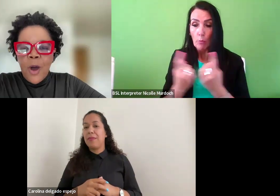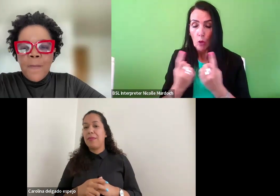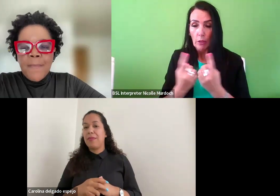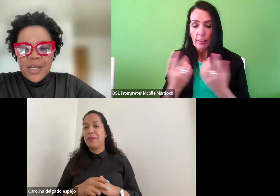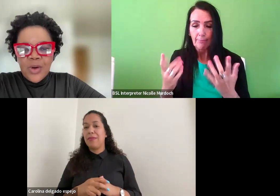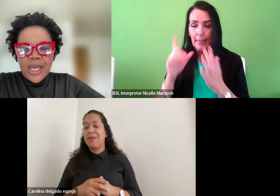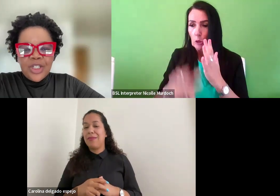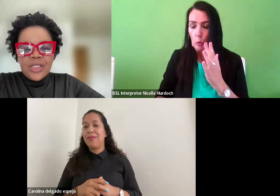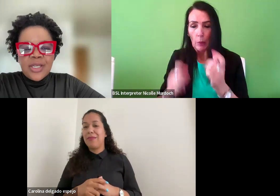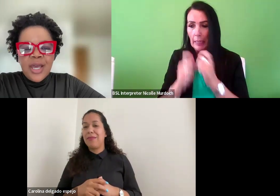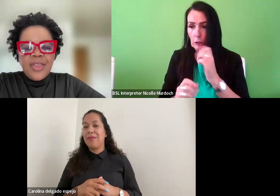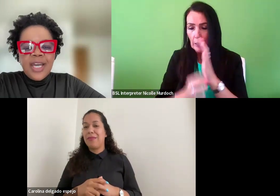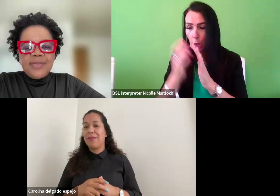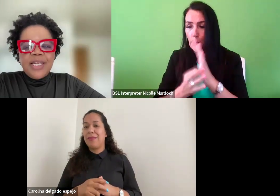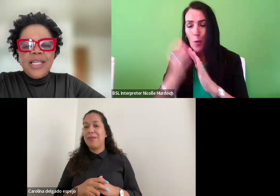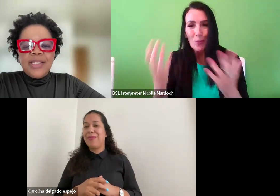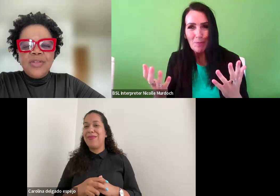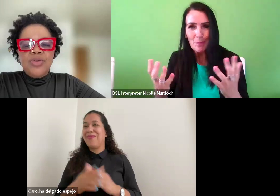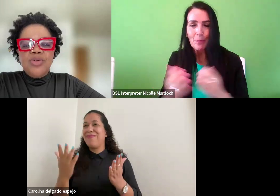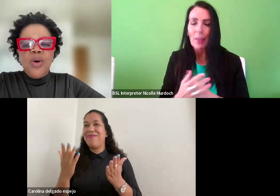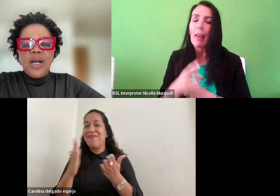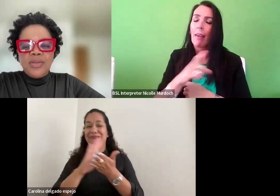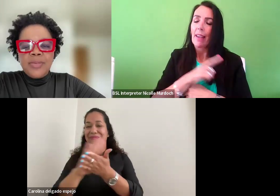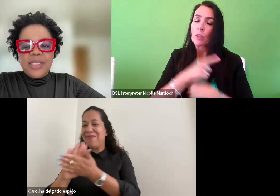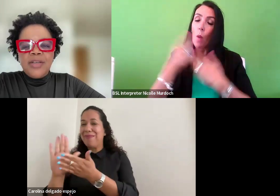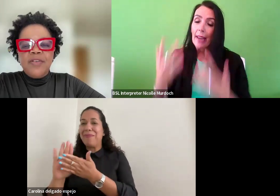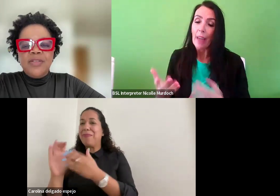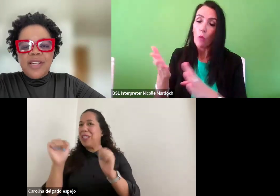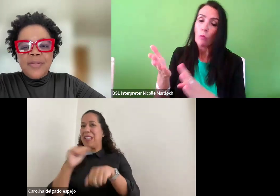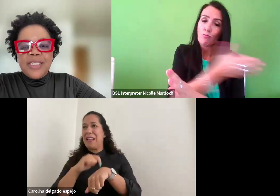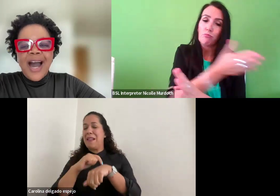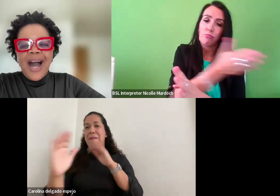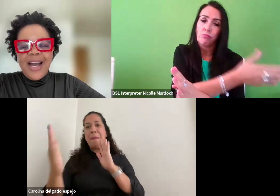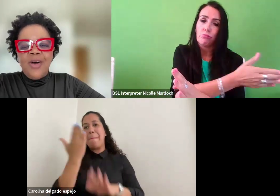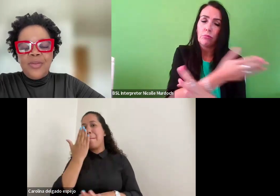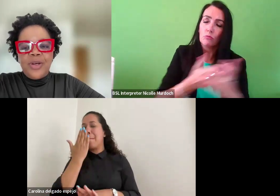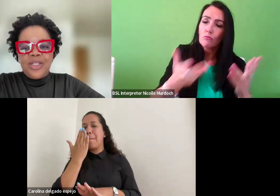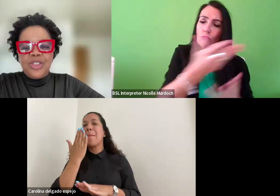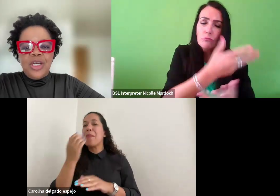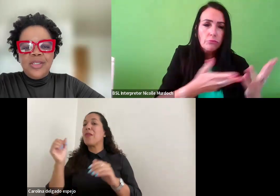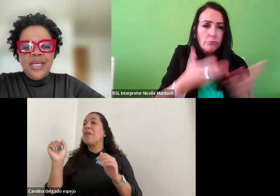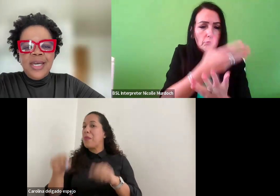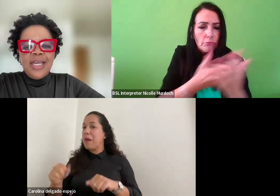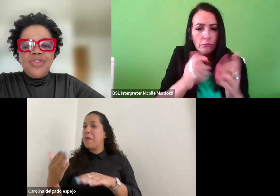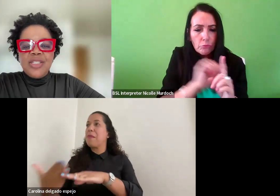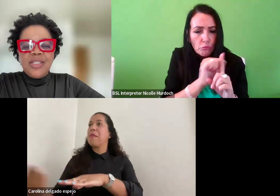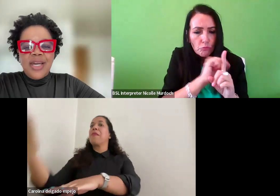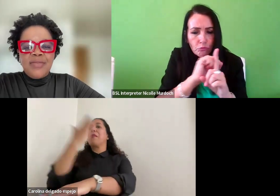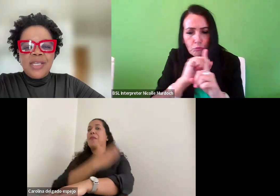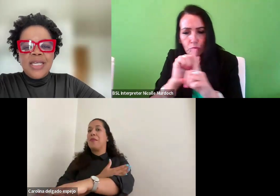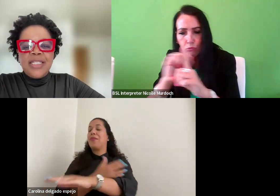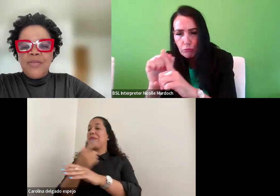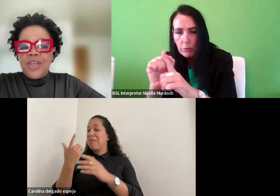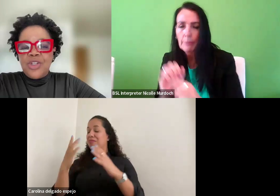user. On many occasions, there has been little to no accountability for developers high on the production chain. In